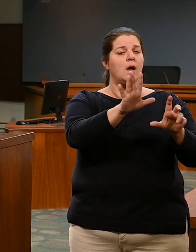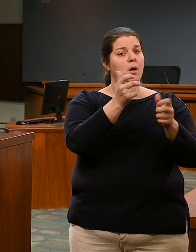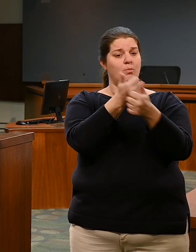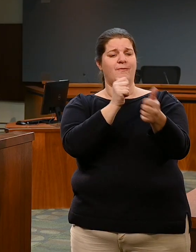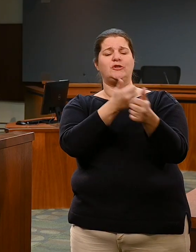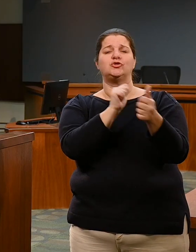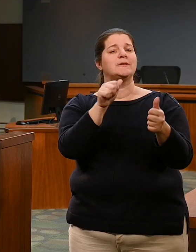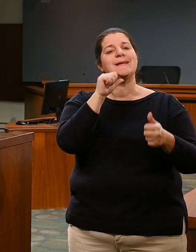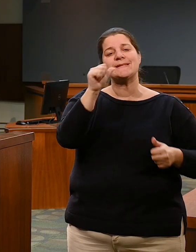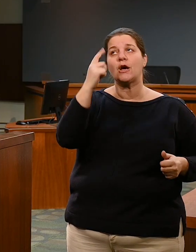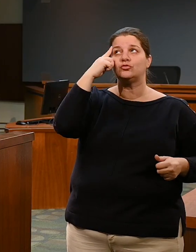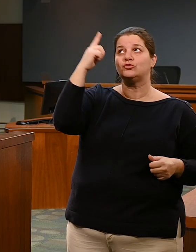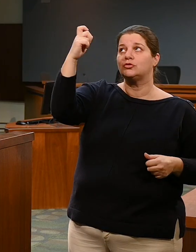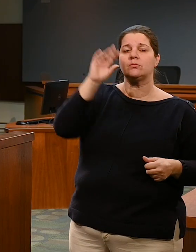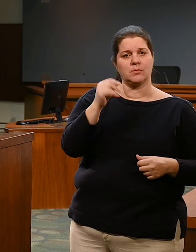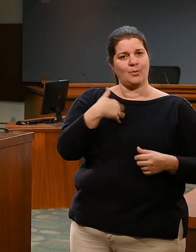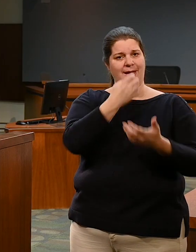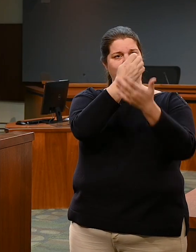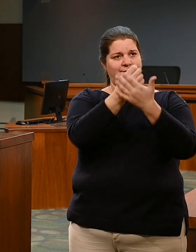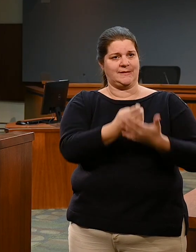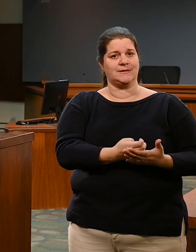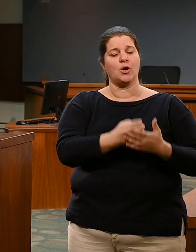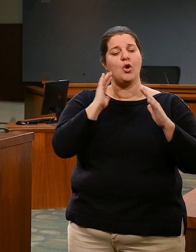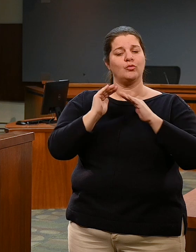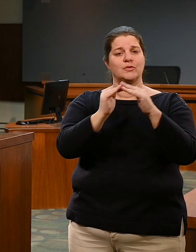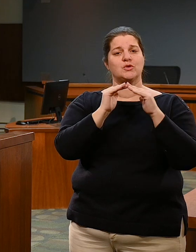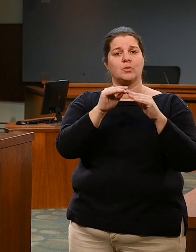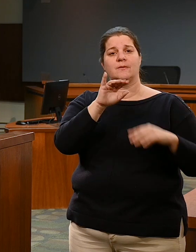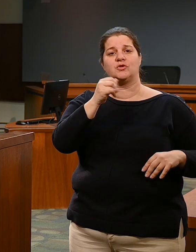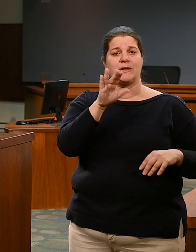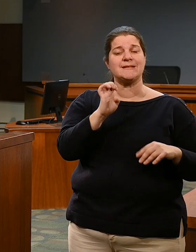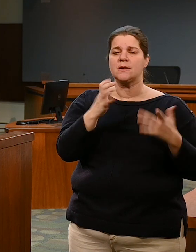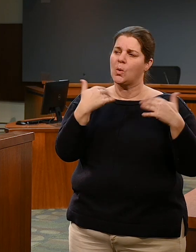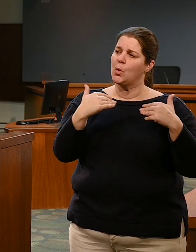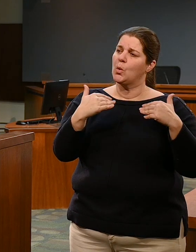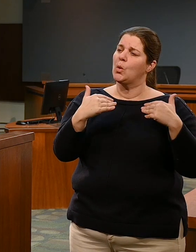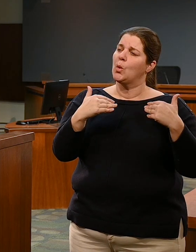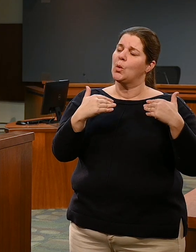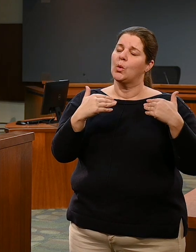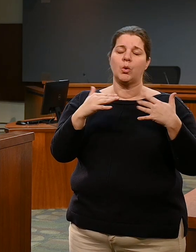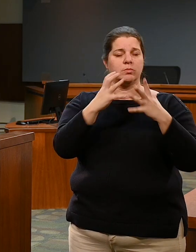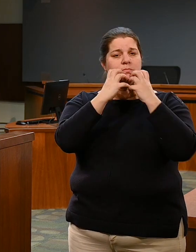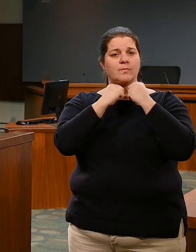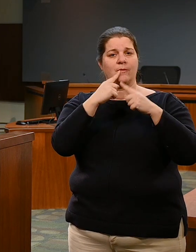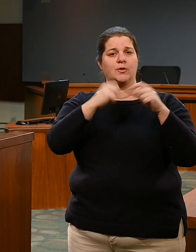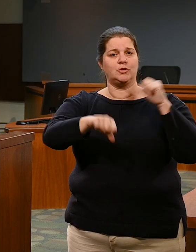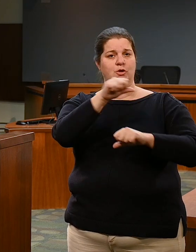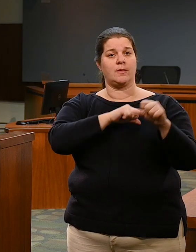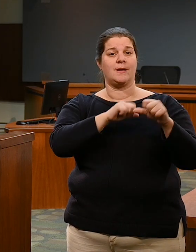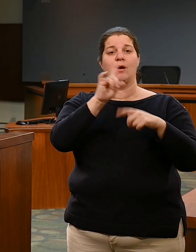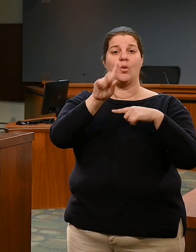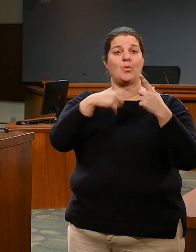it's evidence-based. Restorative justice is rooted in our responsibility to care for one another, especially when systems fail to do